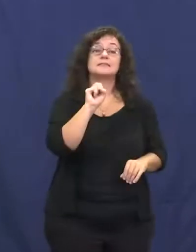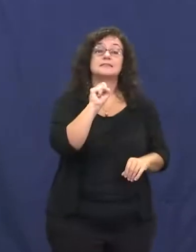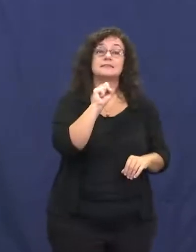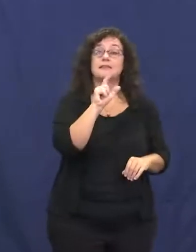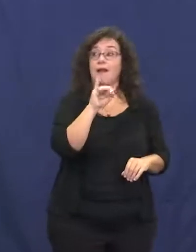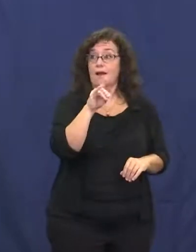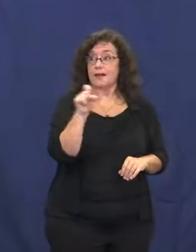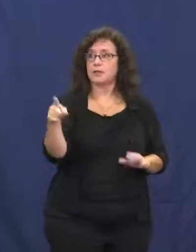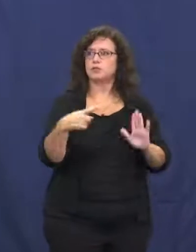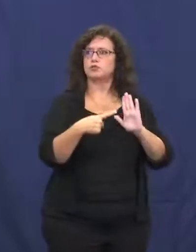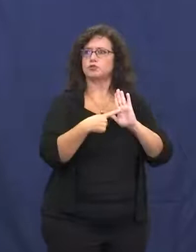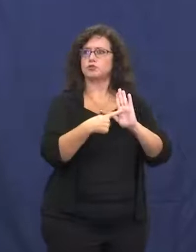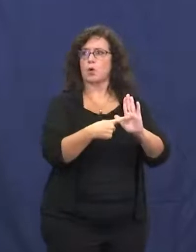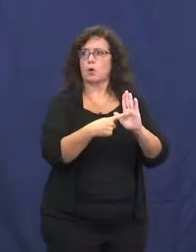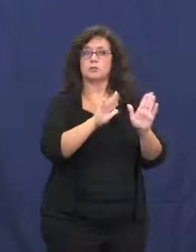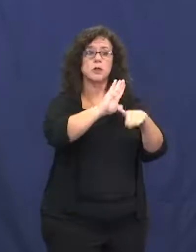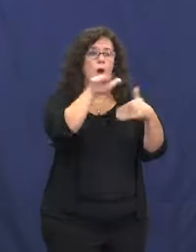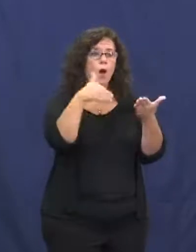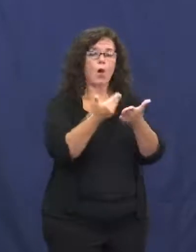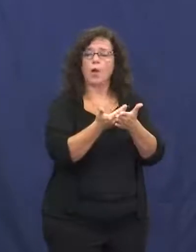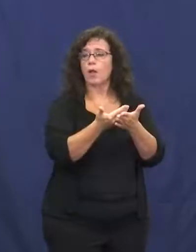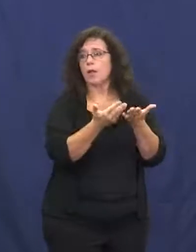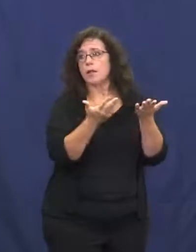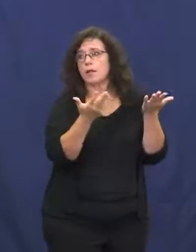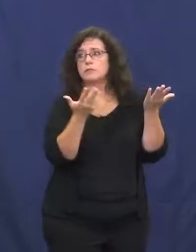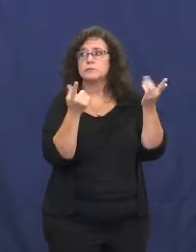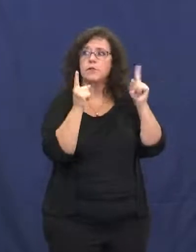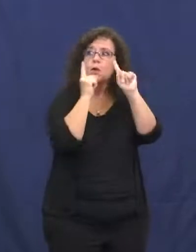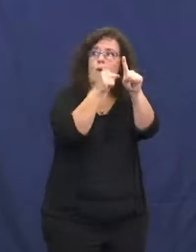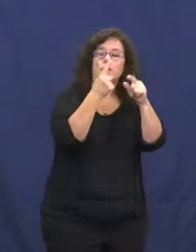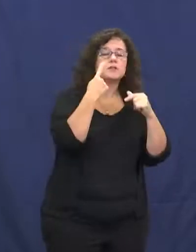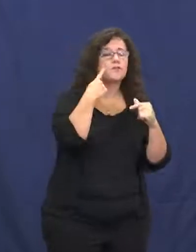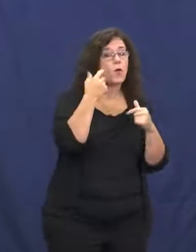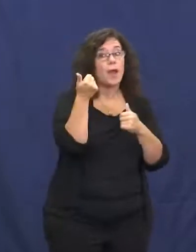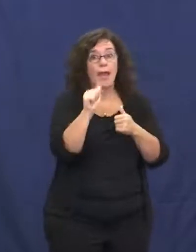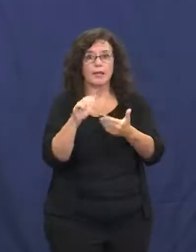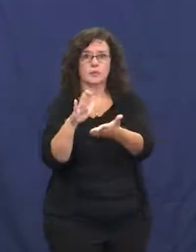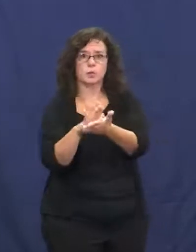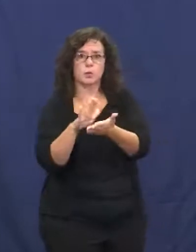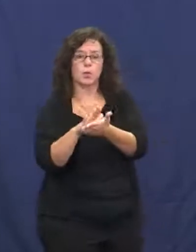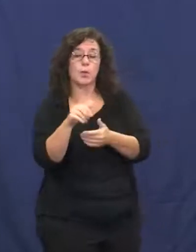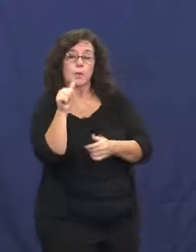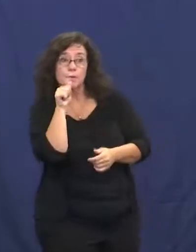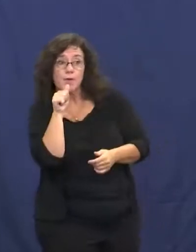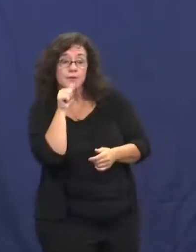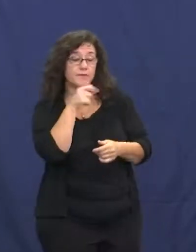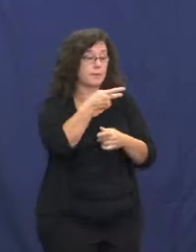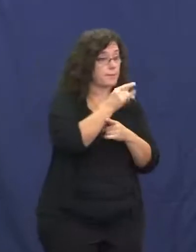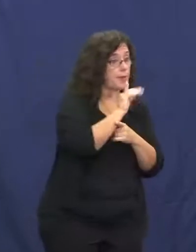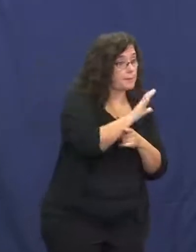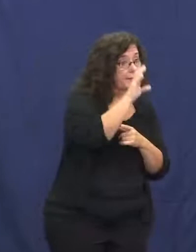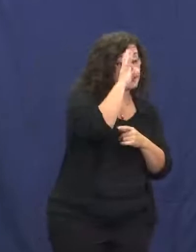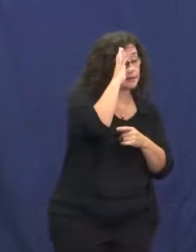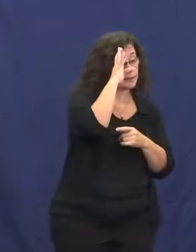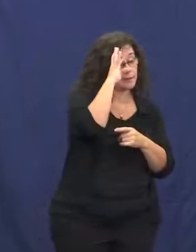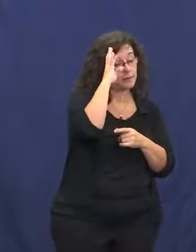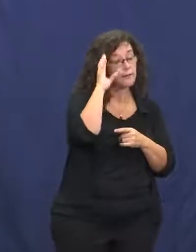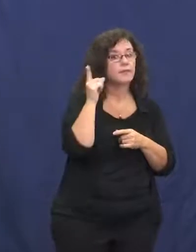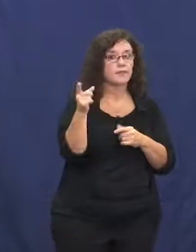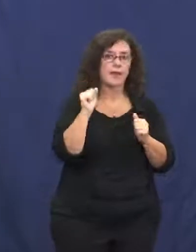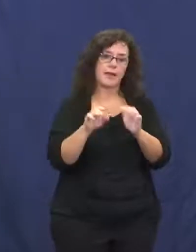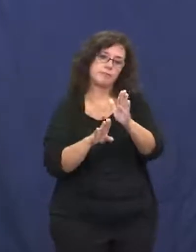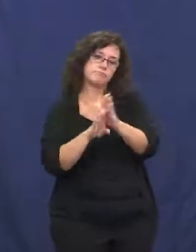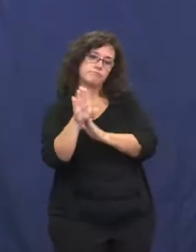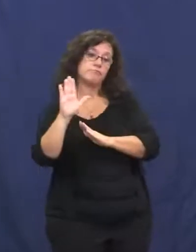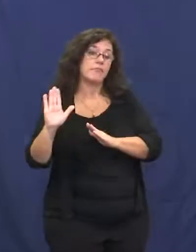which each and every school or school district, public or private, can use for the development of their own plans. And we call it